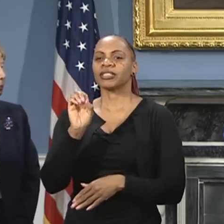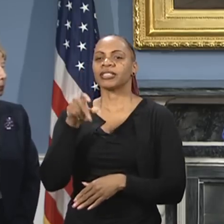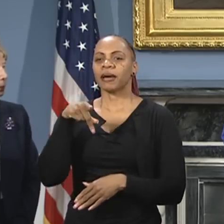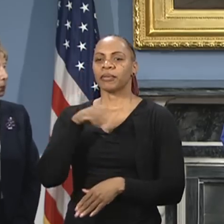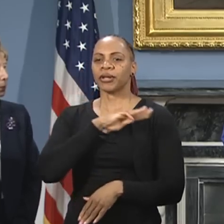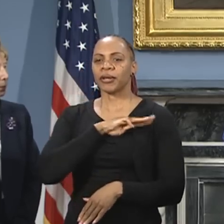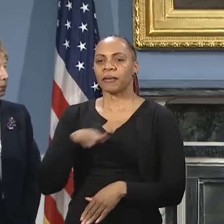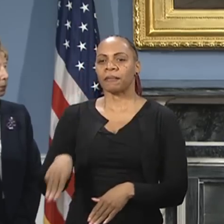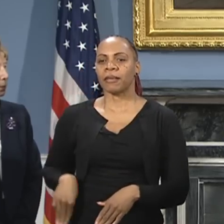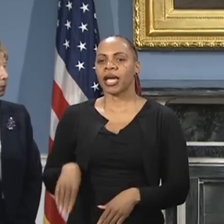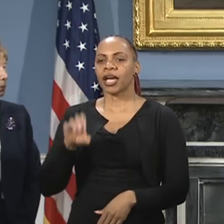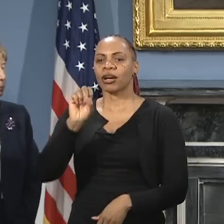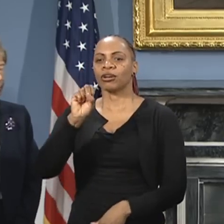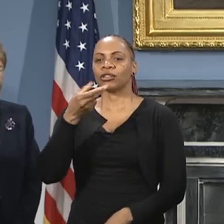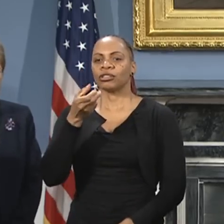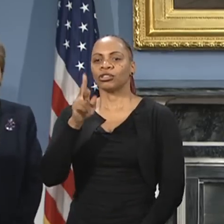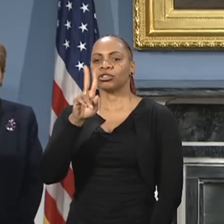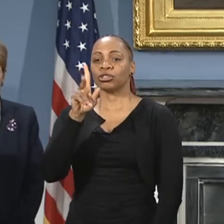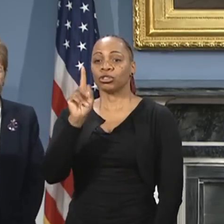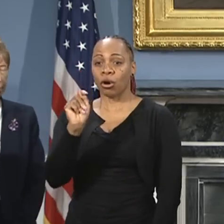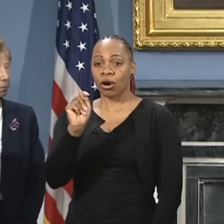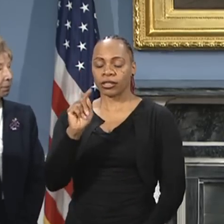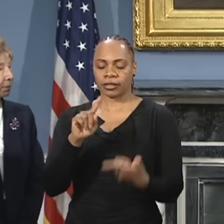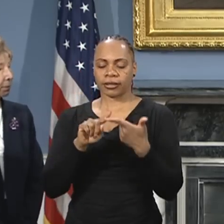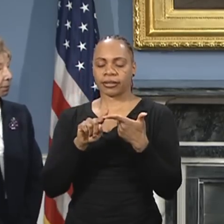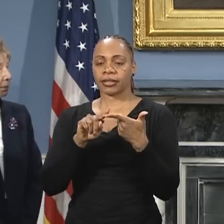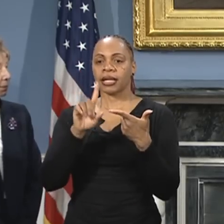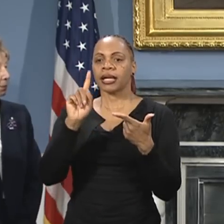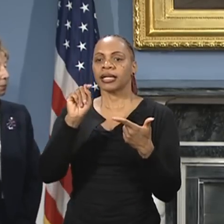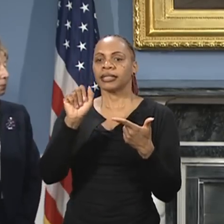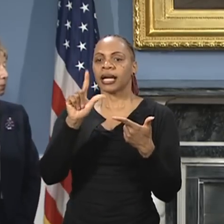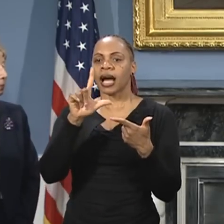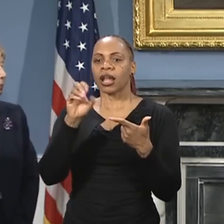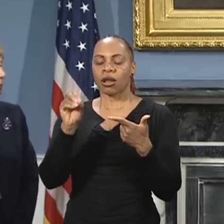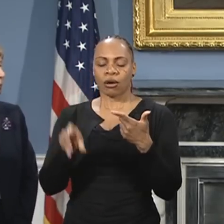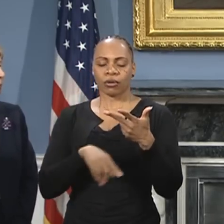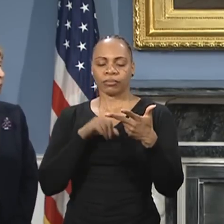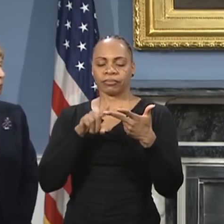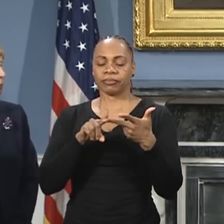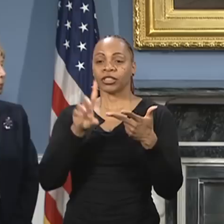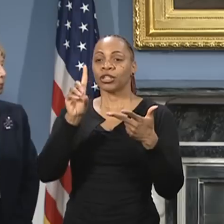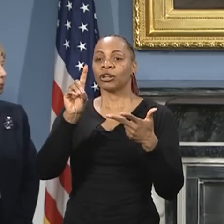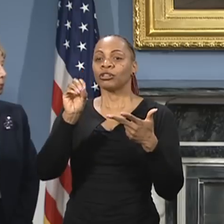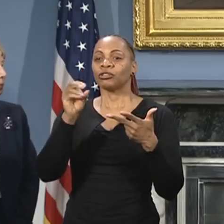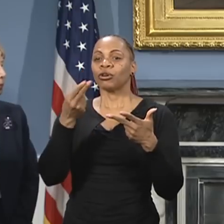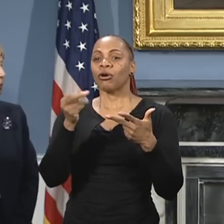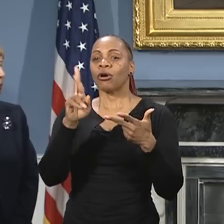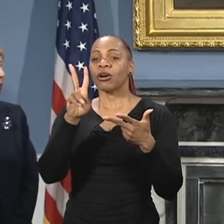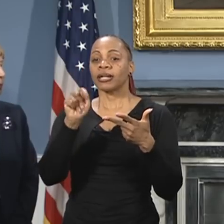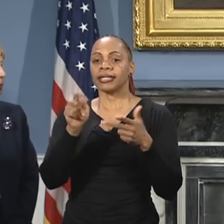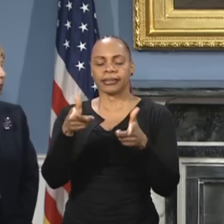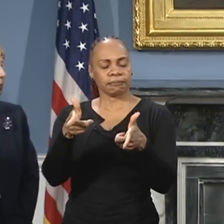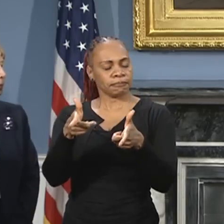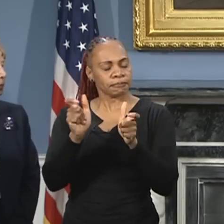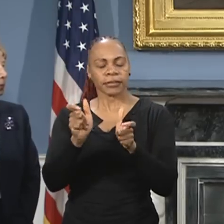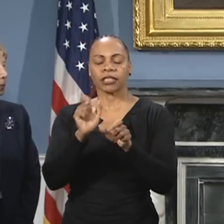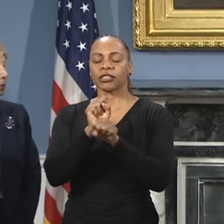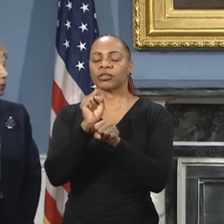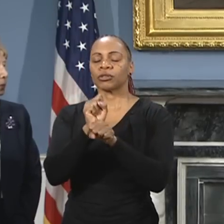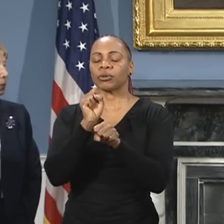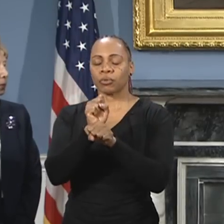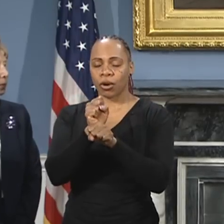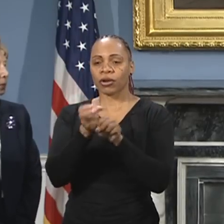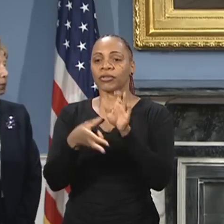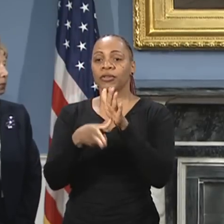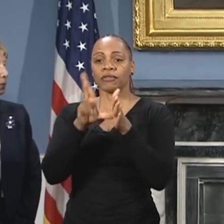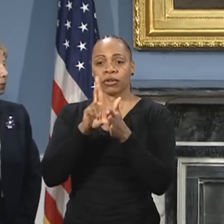of Operations, Mindy Tarlow, and our Sanitation Commissioner, John Doherty, who instantly got to work on that review after the last storm and